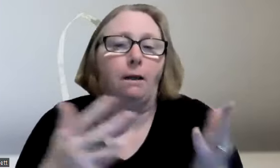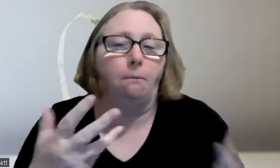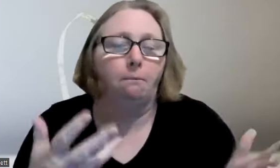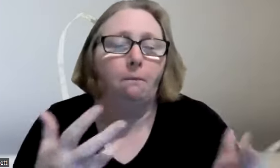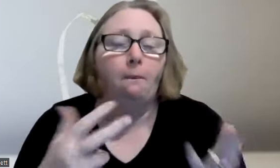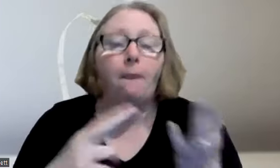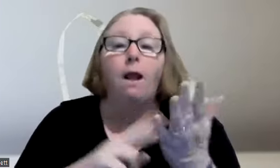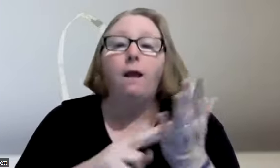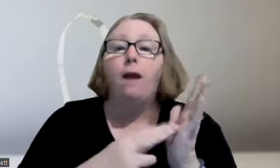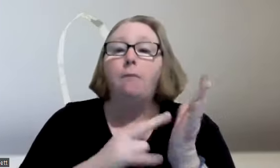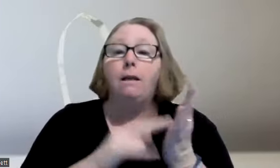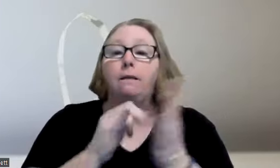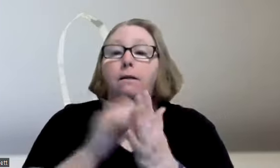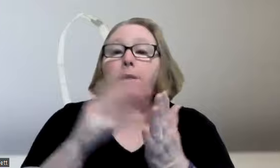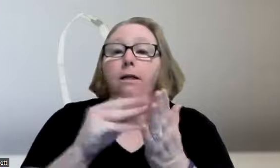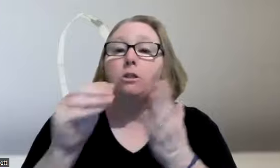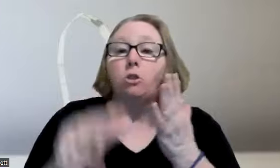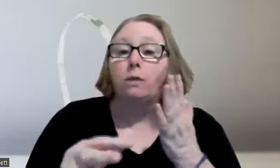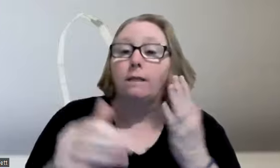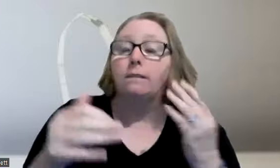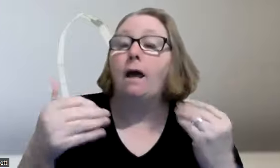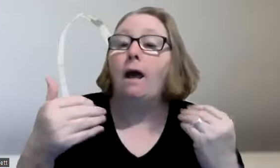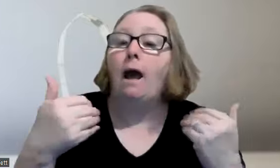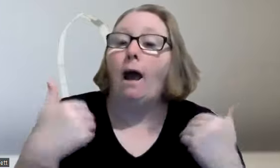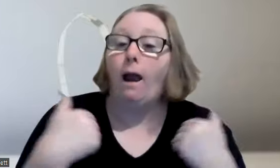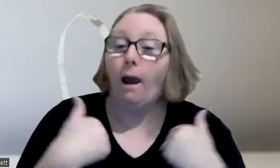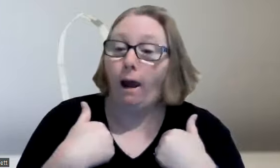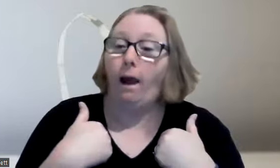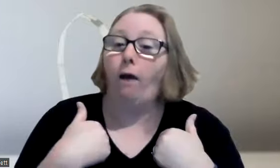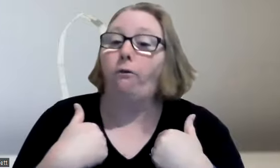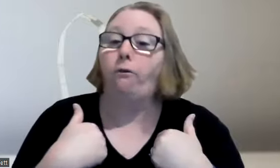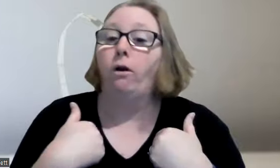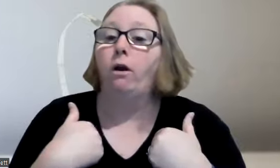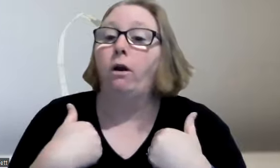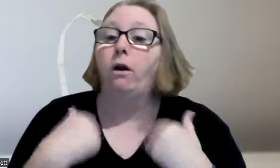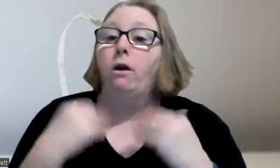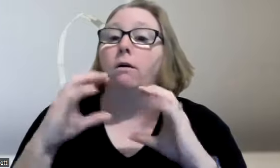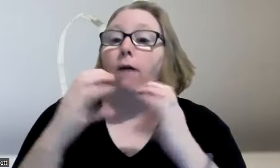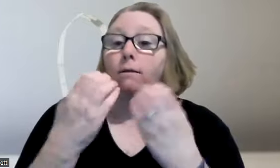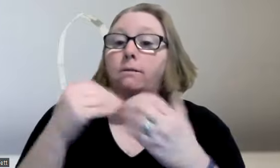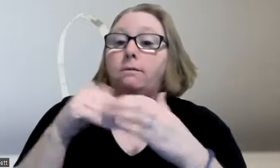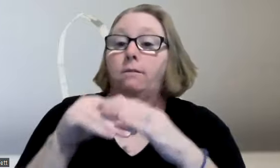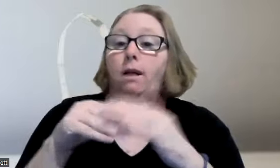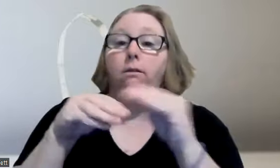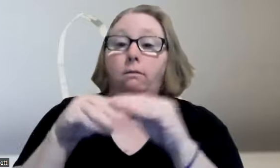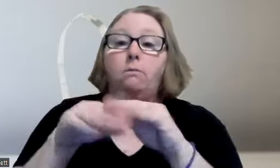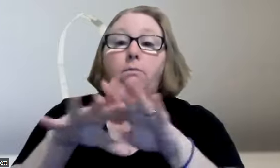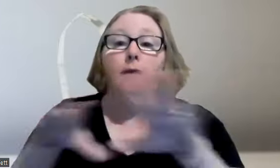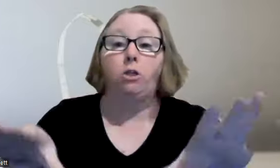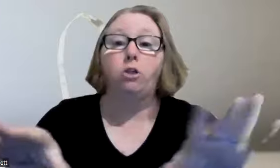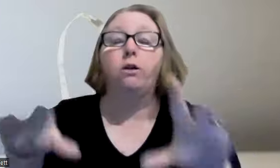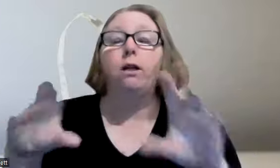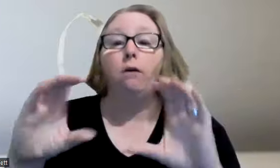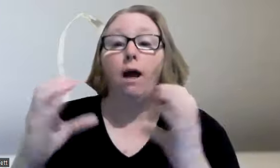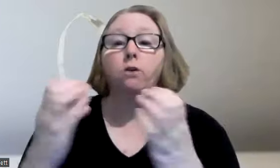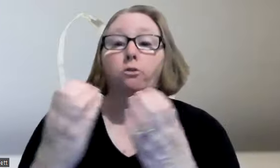mean? That means that these students have classes in the mainstream